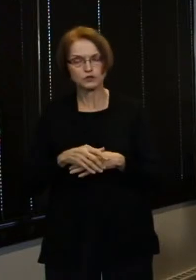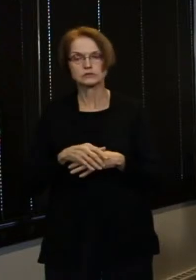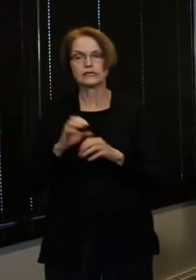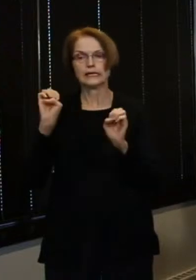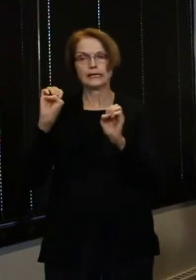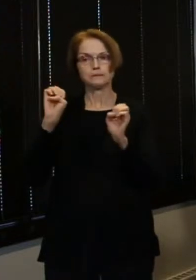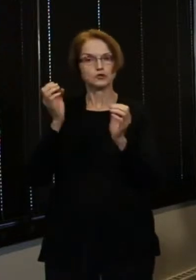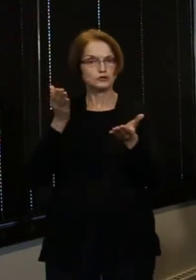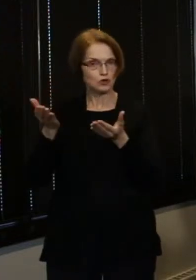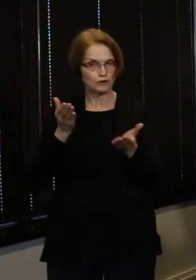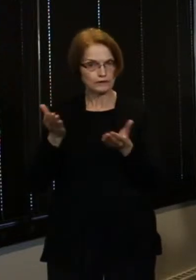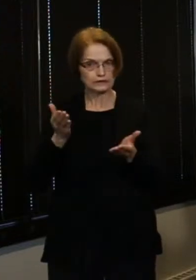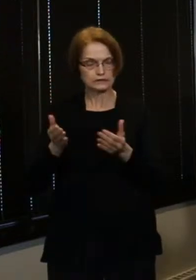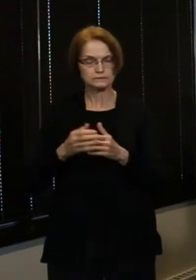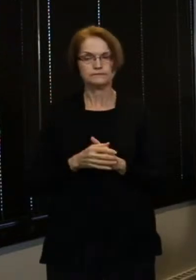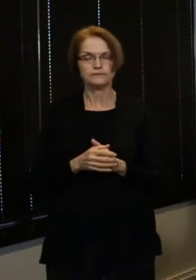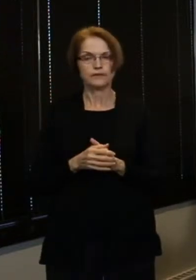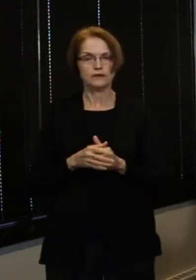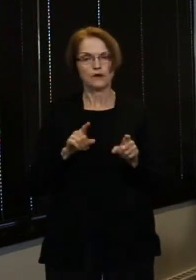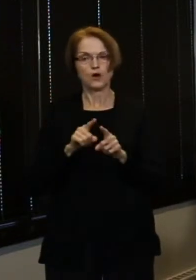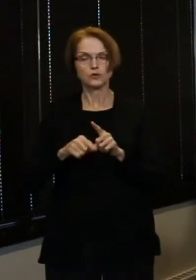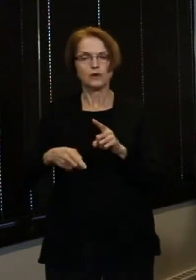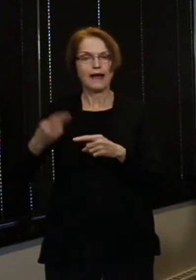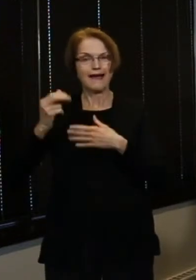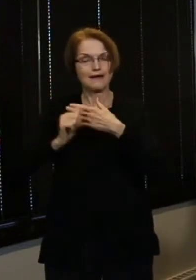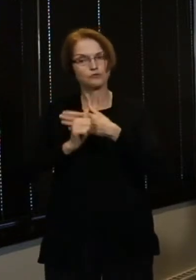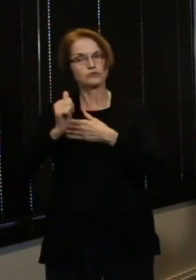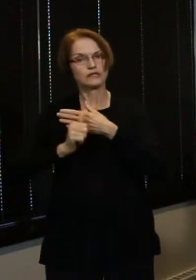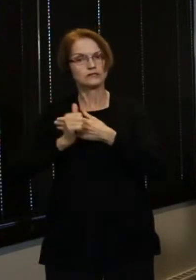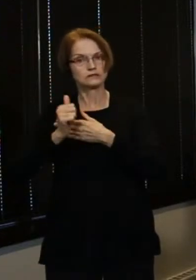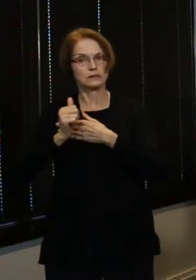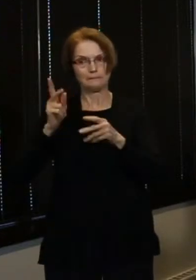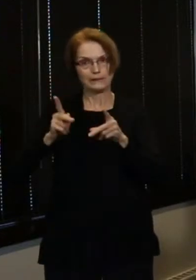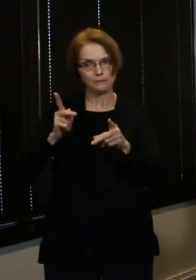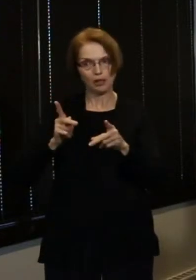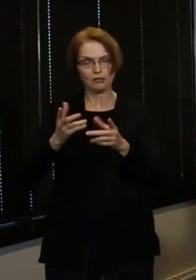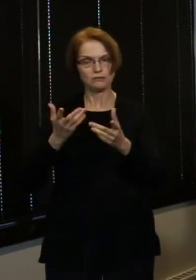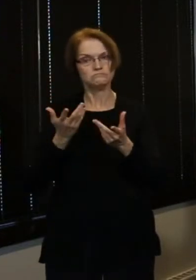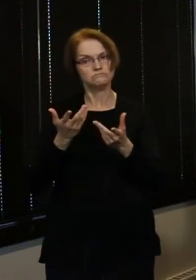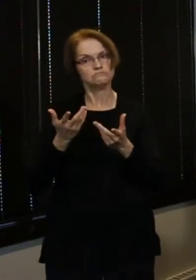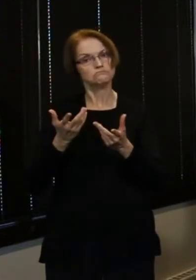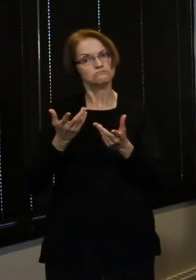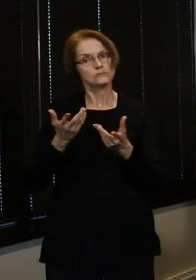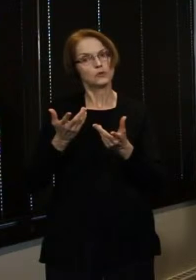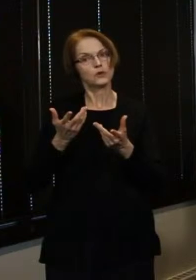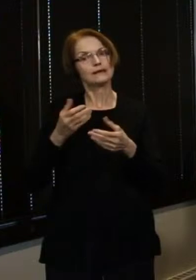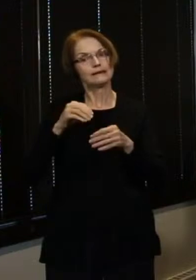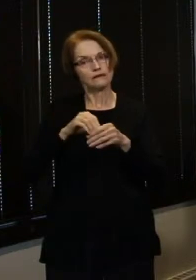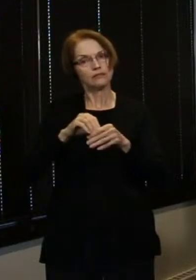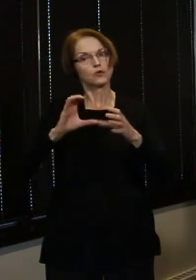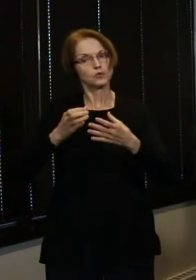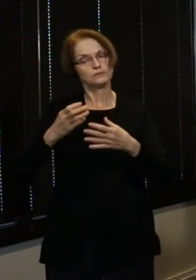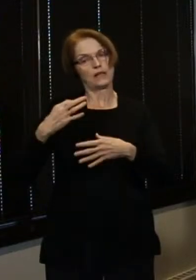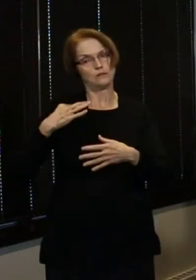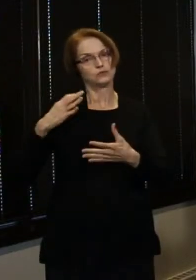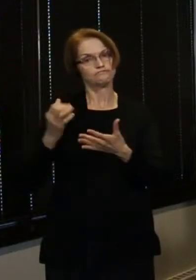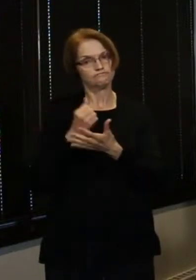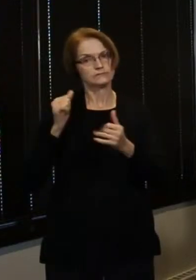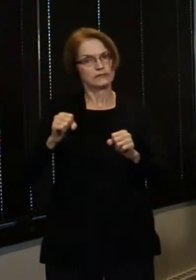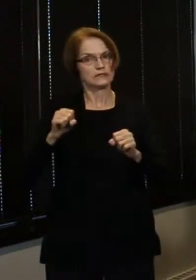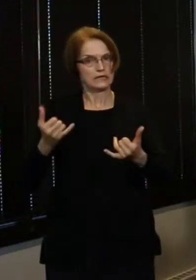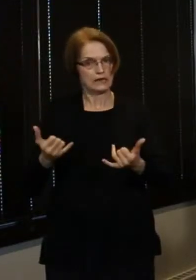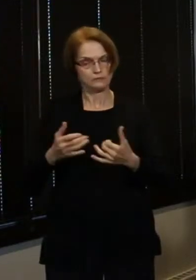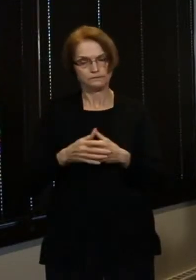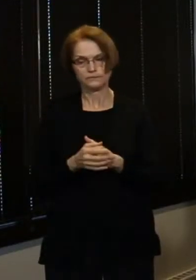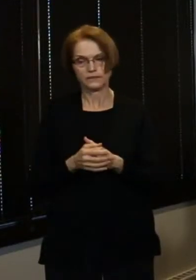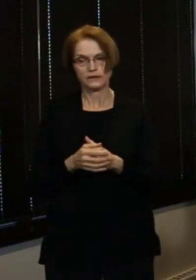emergency services, and high-risk individuals who are currently eligible. Now, we're continuing to report